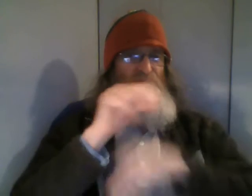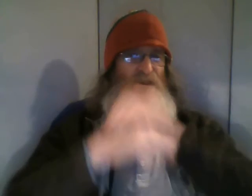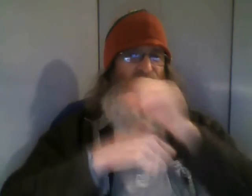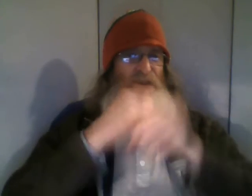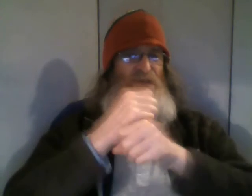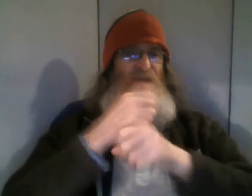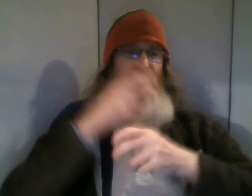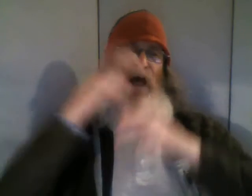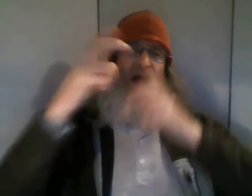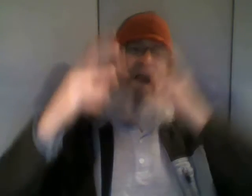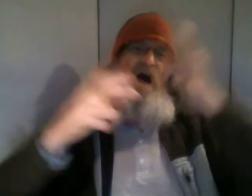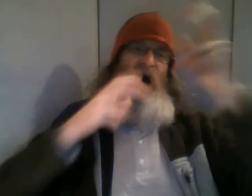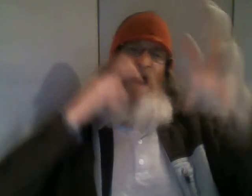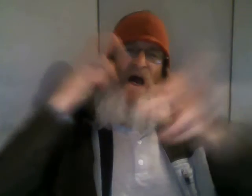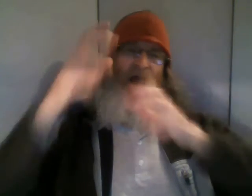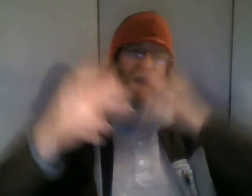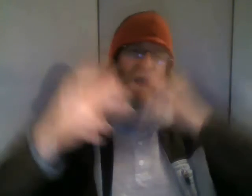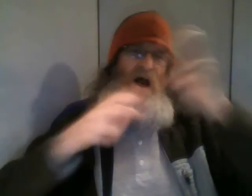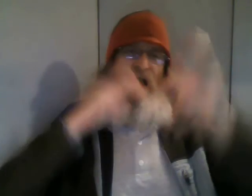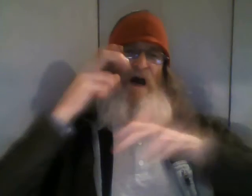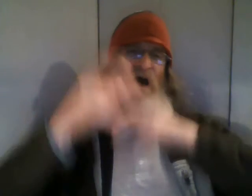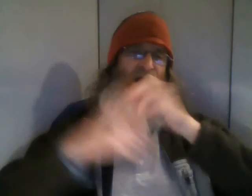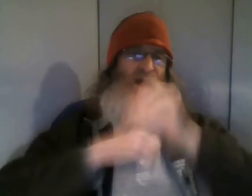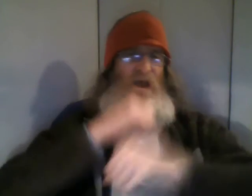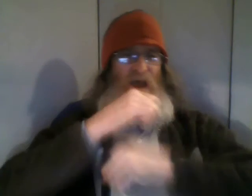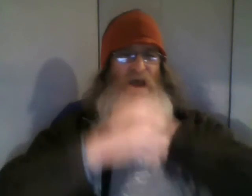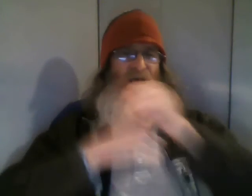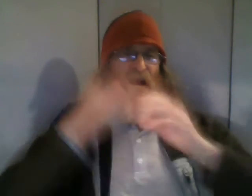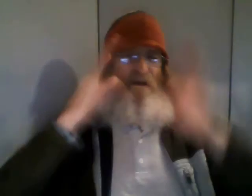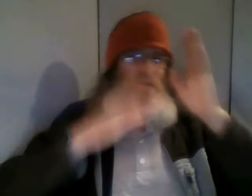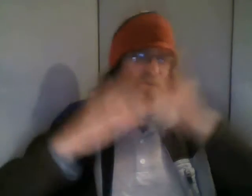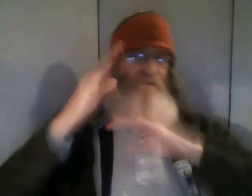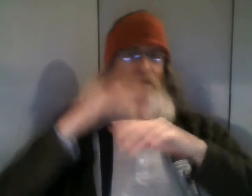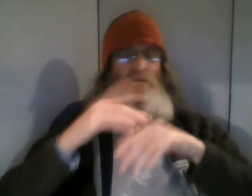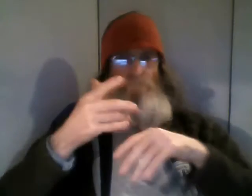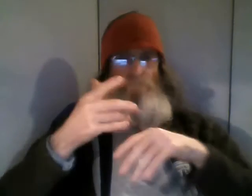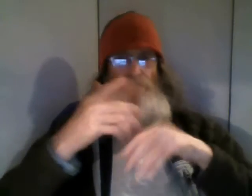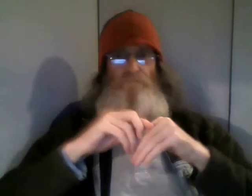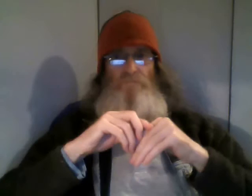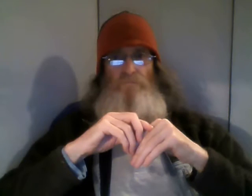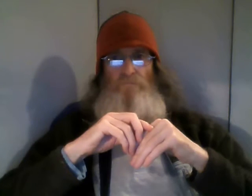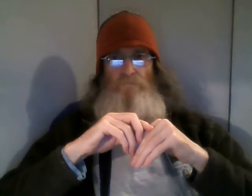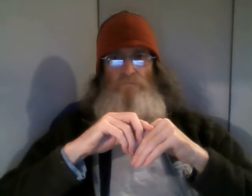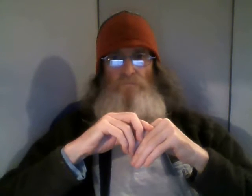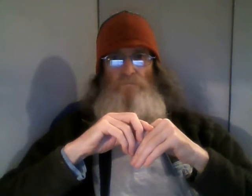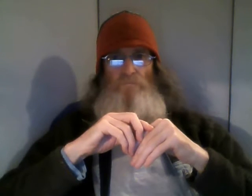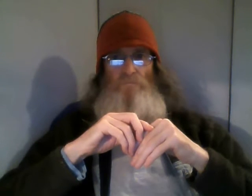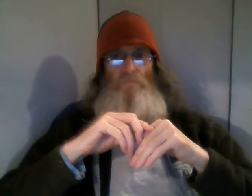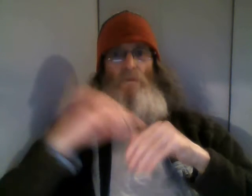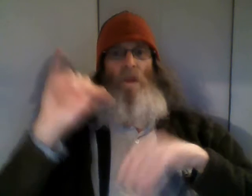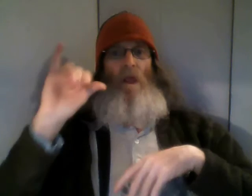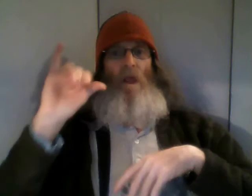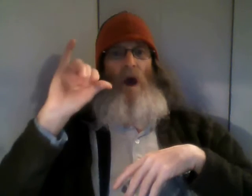We start with family, which is you, Bonnie. Though, parents aren't the best because they carry only half the